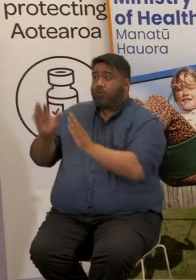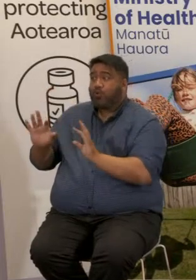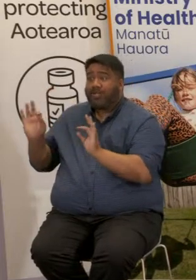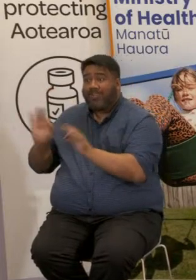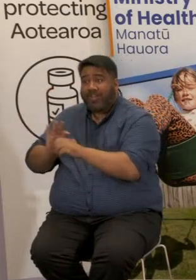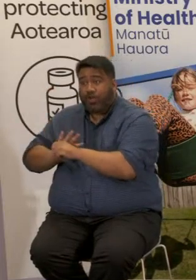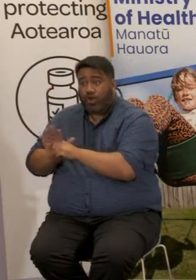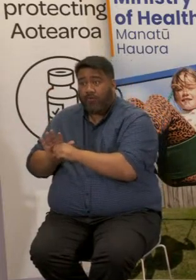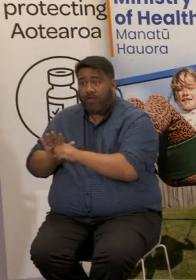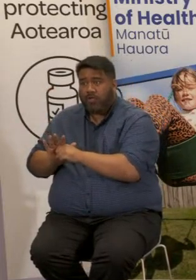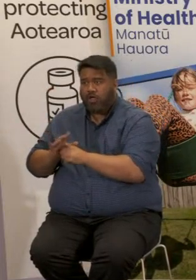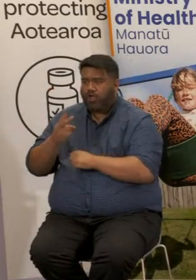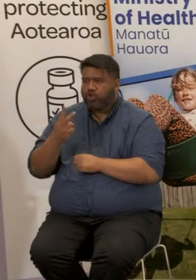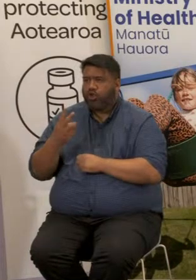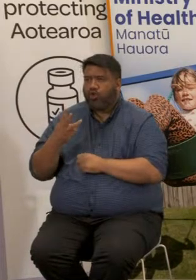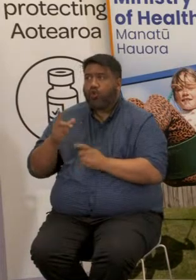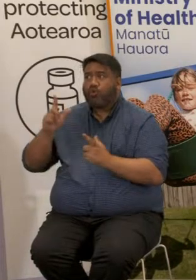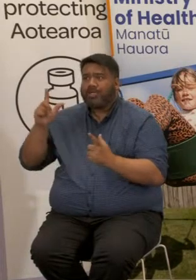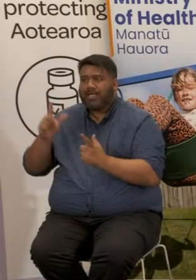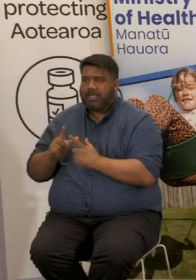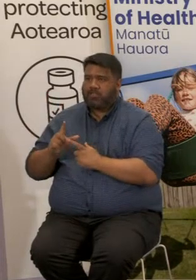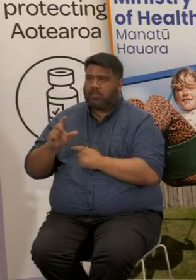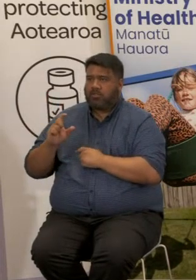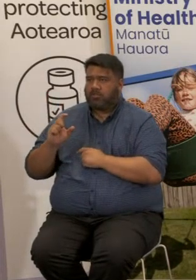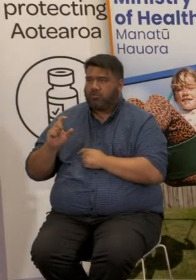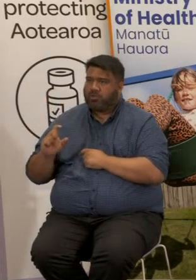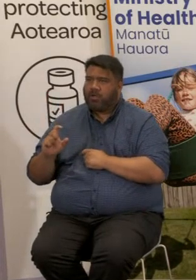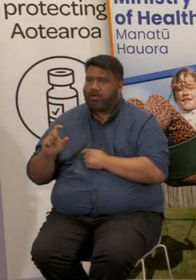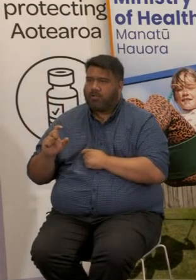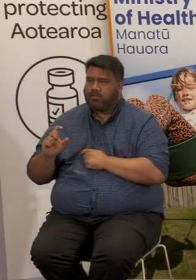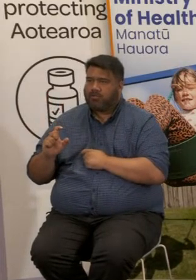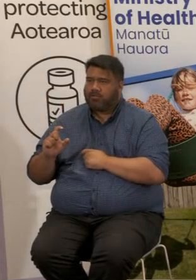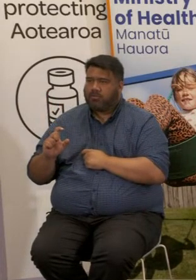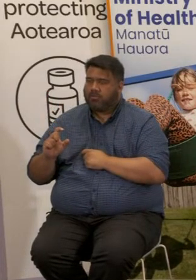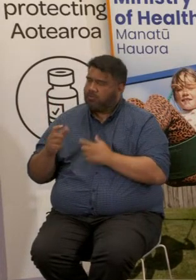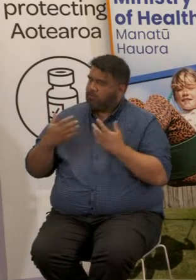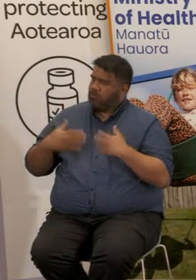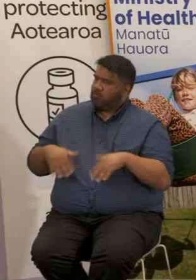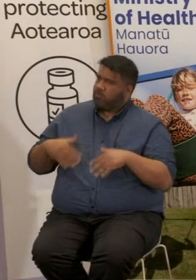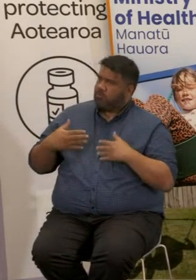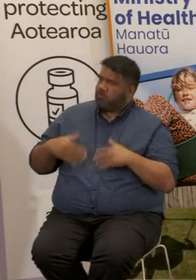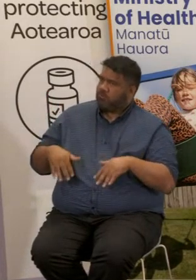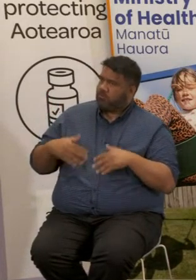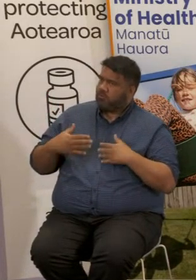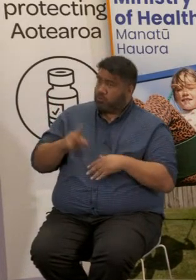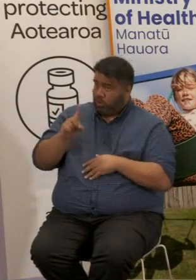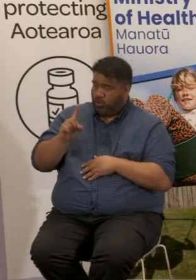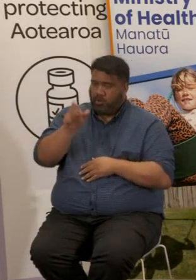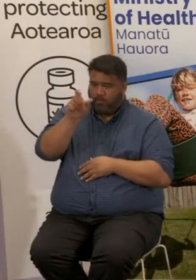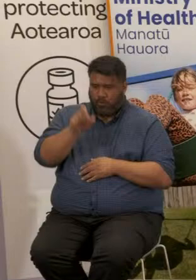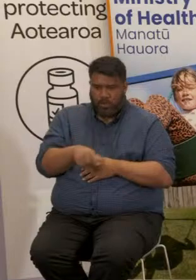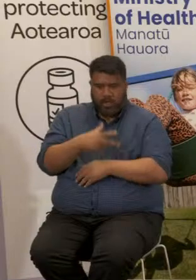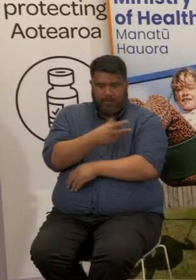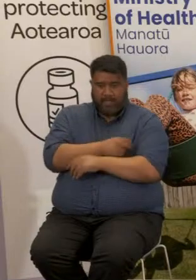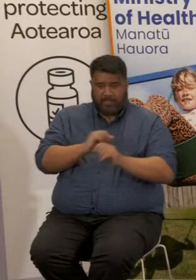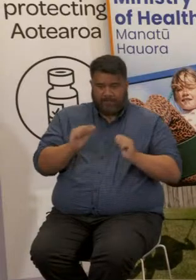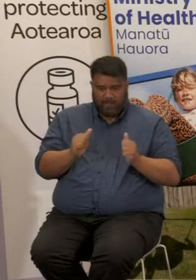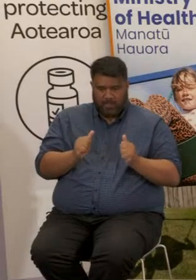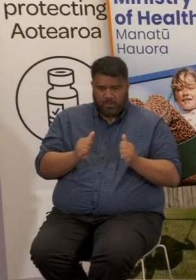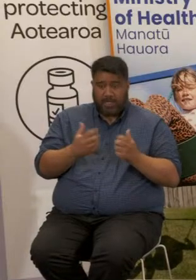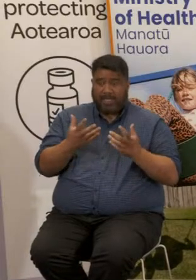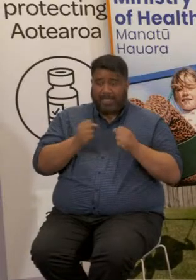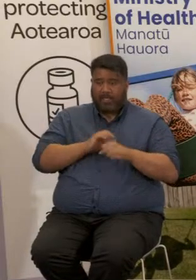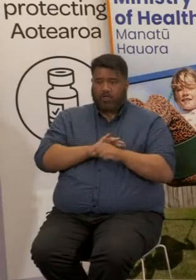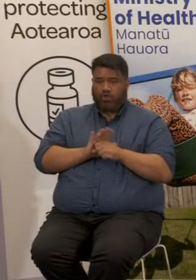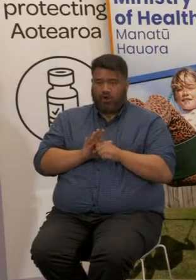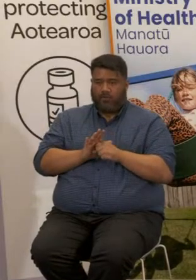even when they've got the vaccine. Now, so that's even when they've got disease. So a vaccinated person who catches COVID has